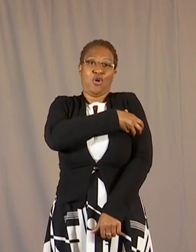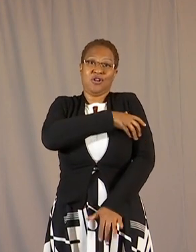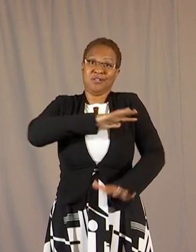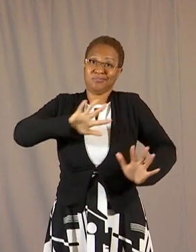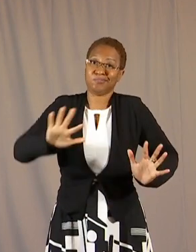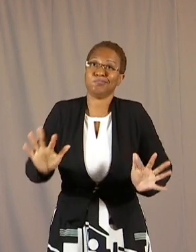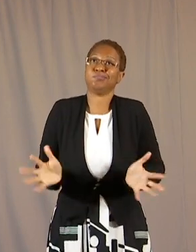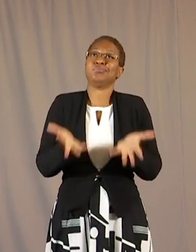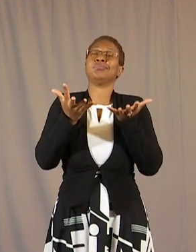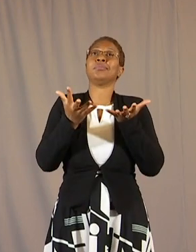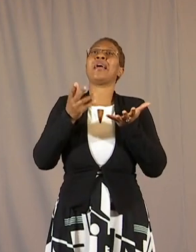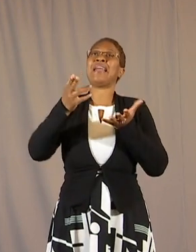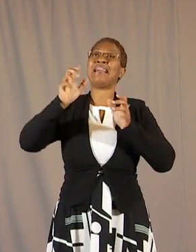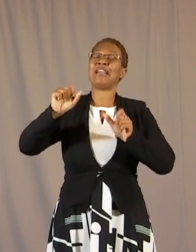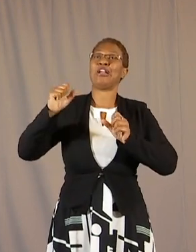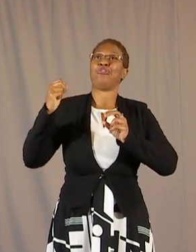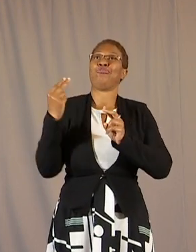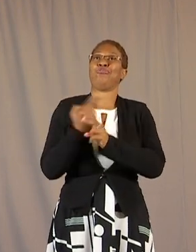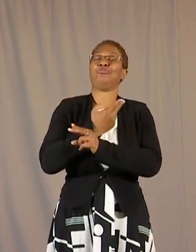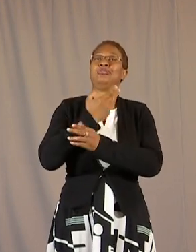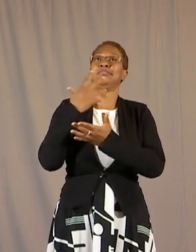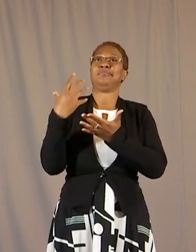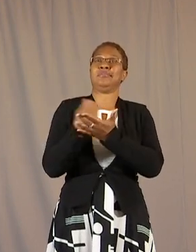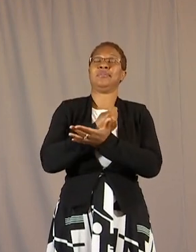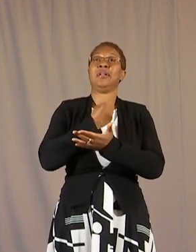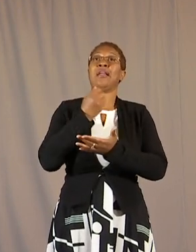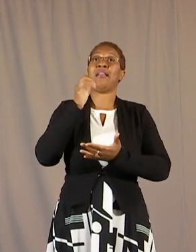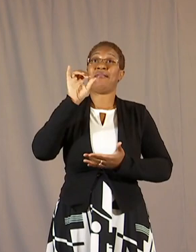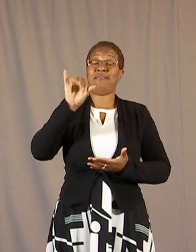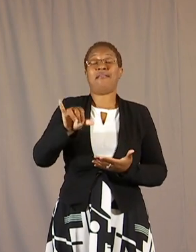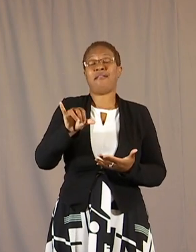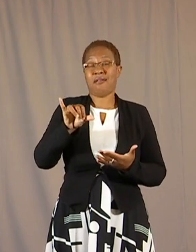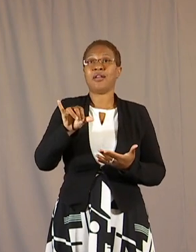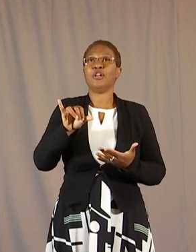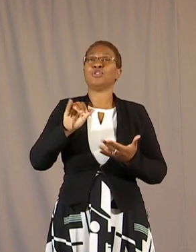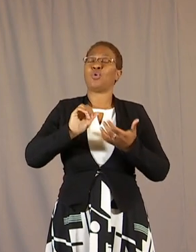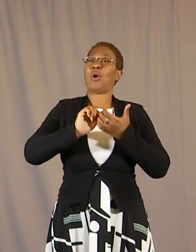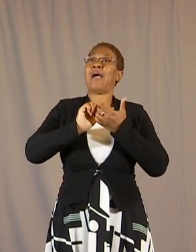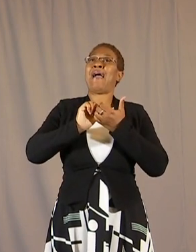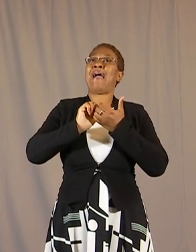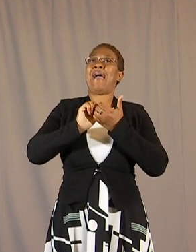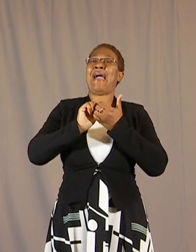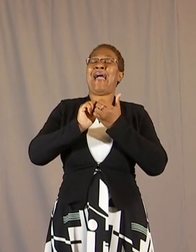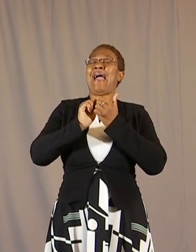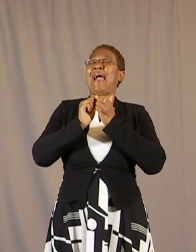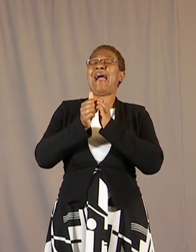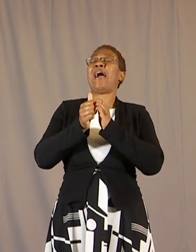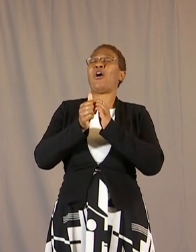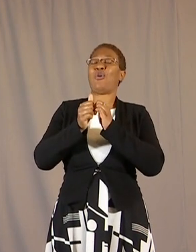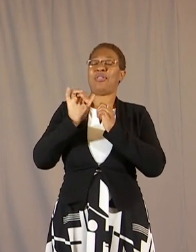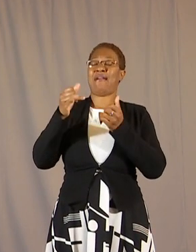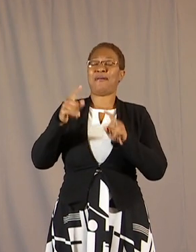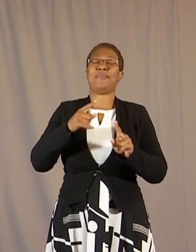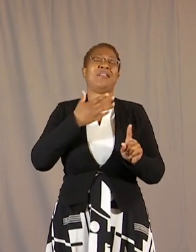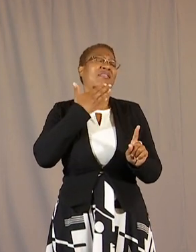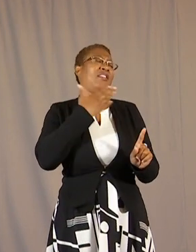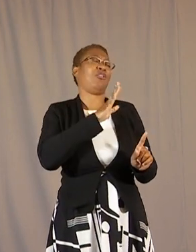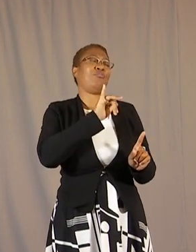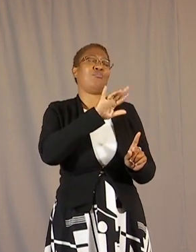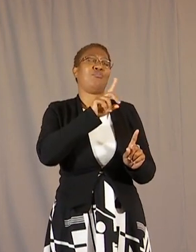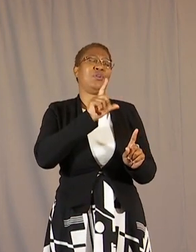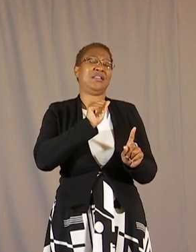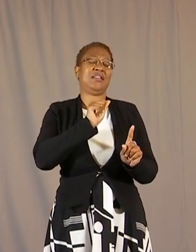the chance to utilize their power and to maximize and optimize their power. So I like that a lot, what you said, Brenda. Is